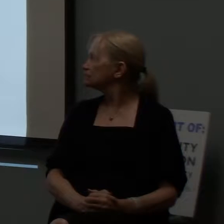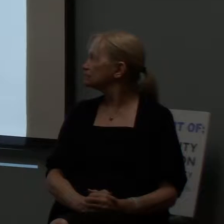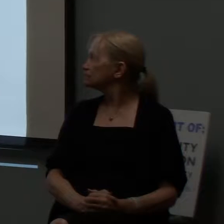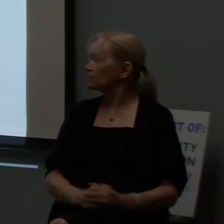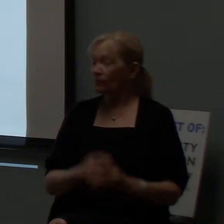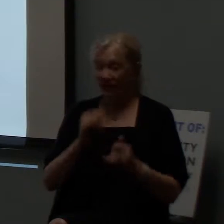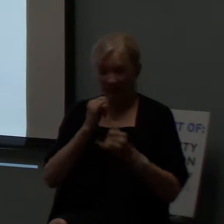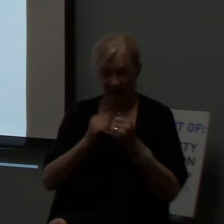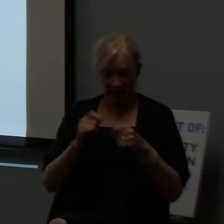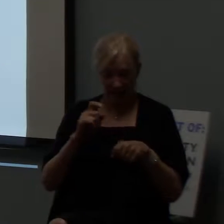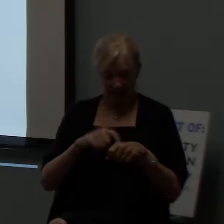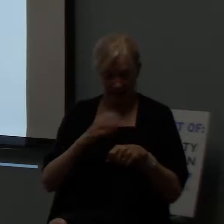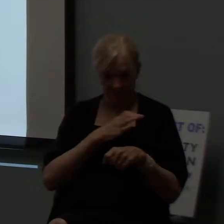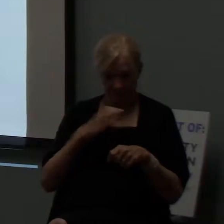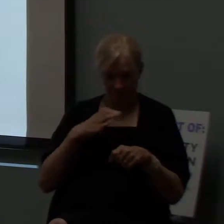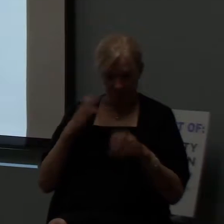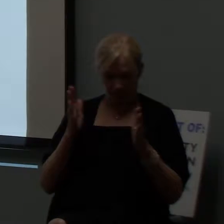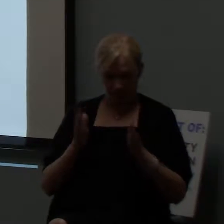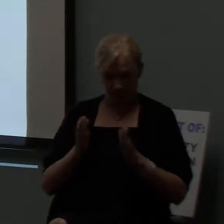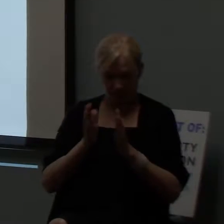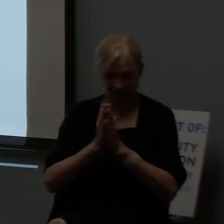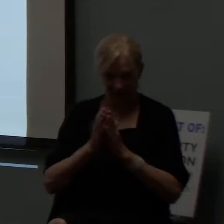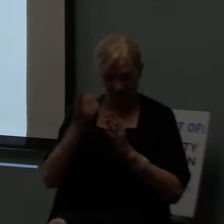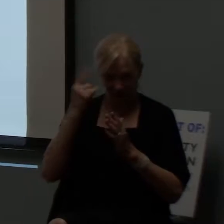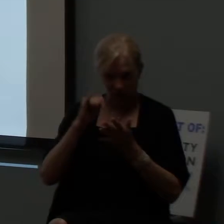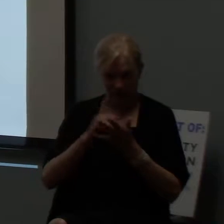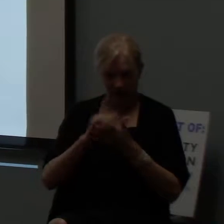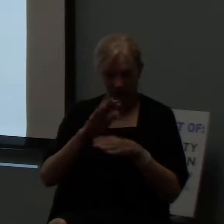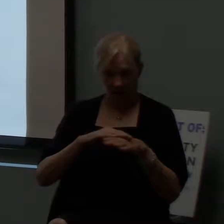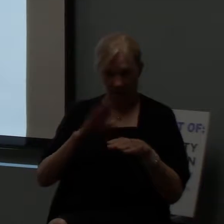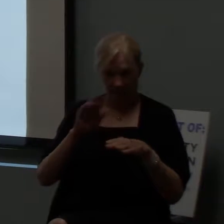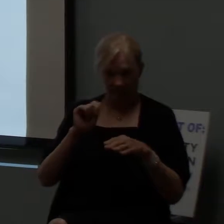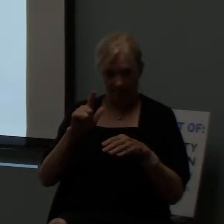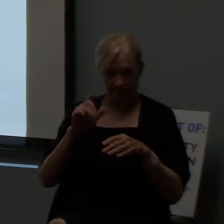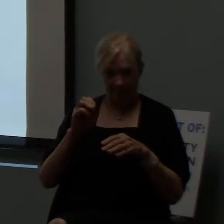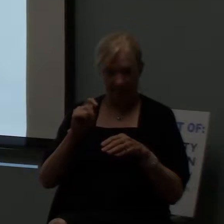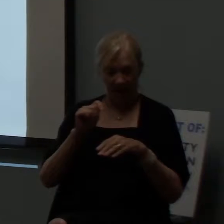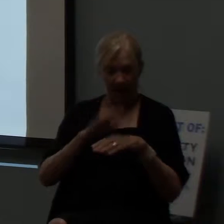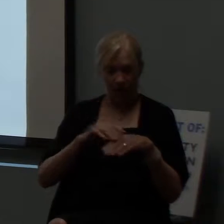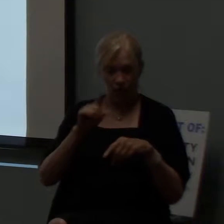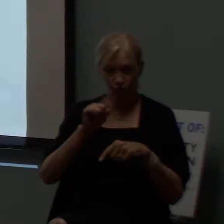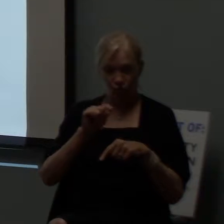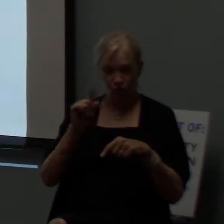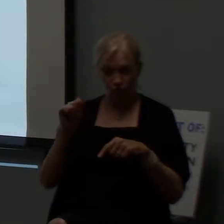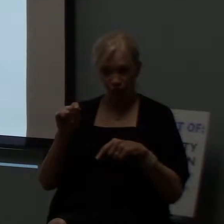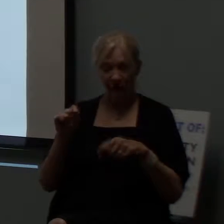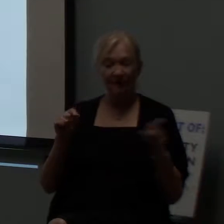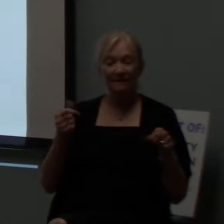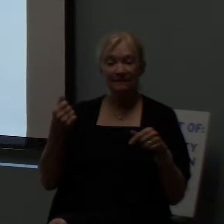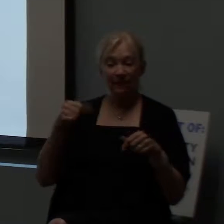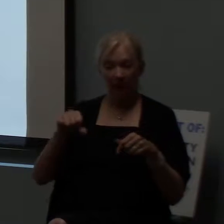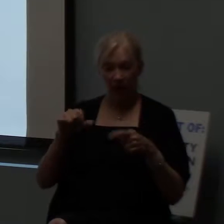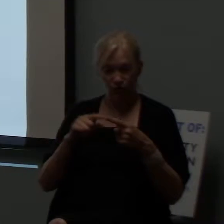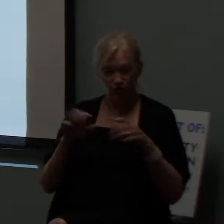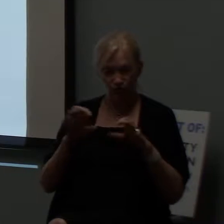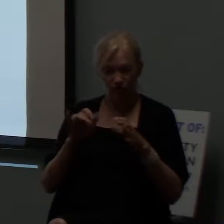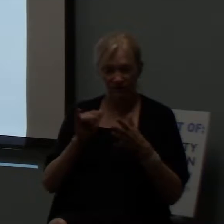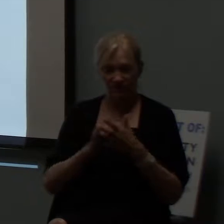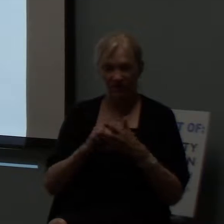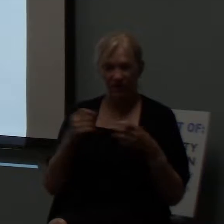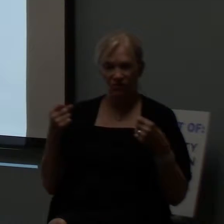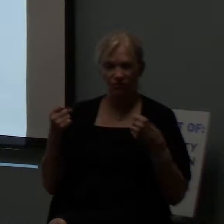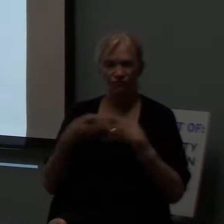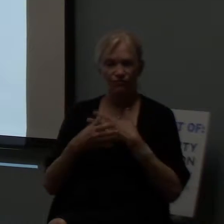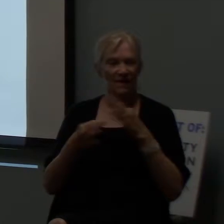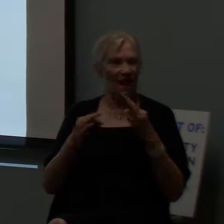time the commissioners were asked to put this on the ballot was just a few months ago, and they were asked to put it on the 2020 ballot, and they declined to do so because they were afraid it would cause